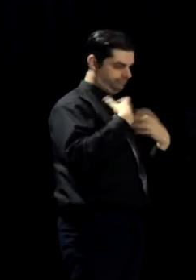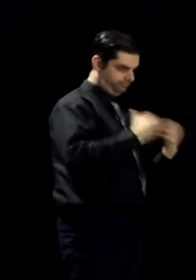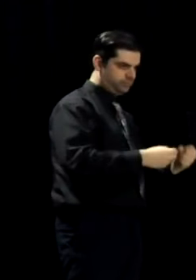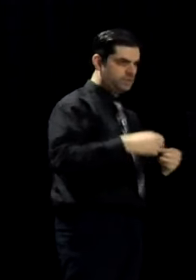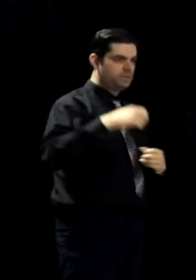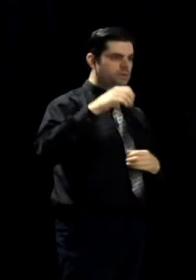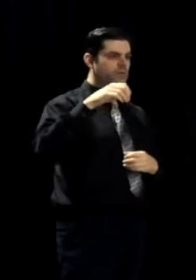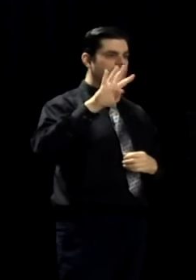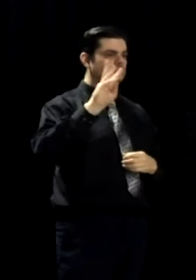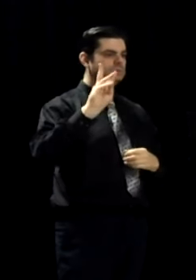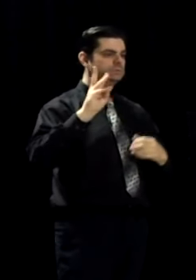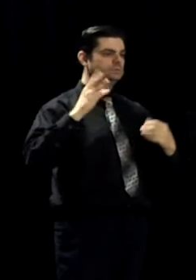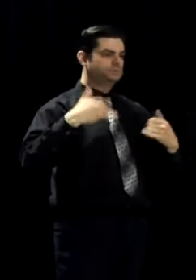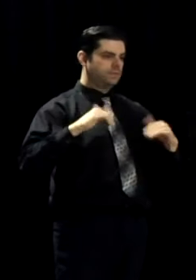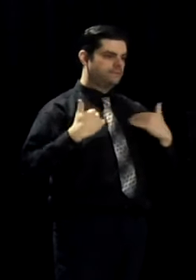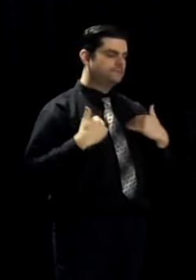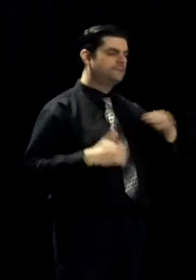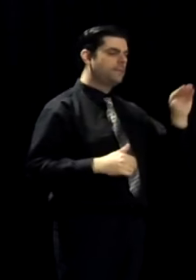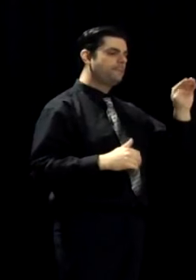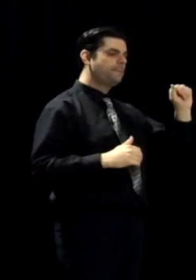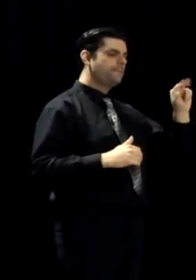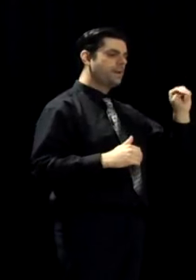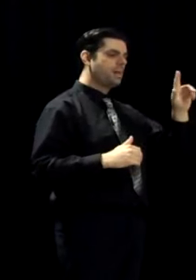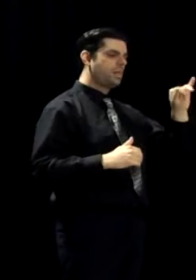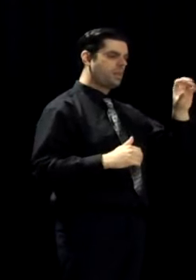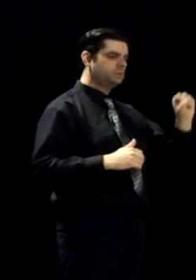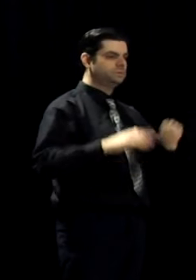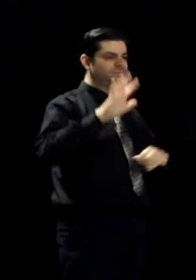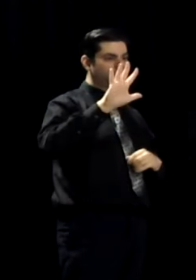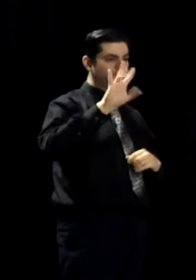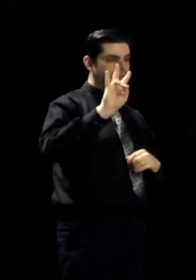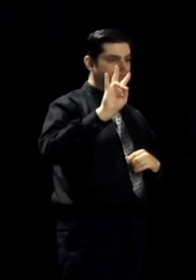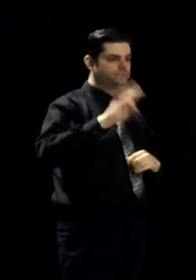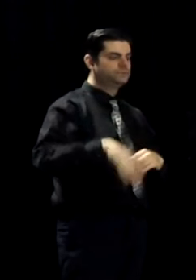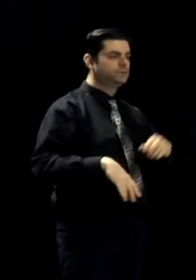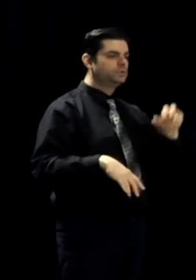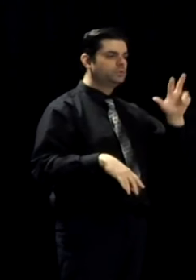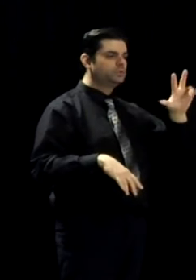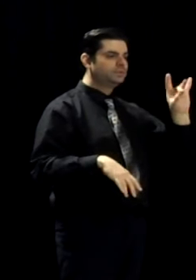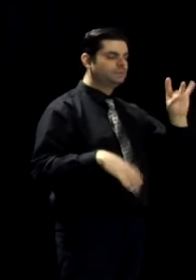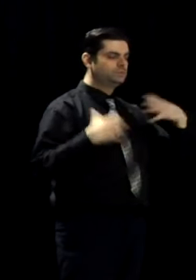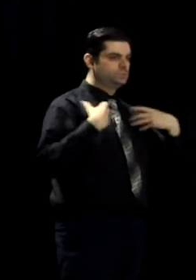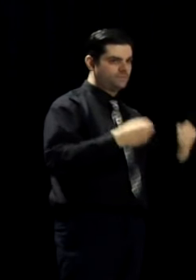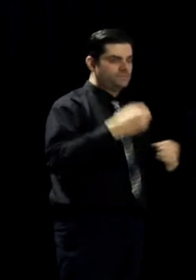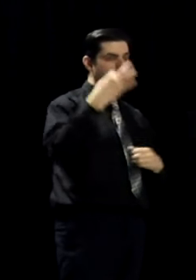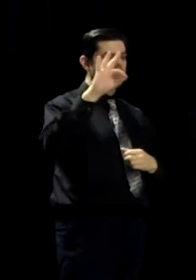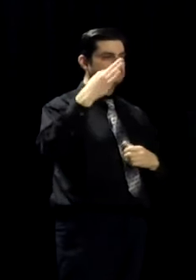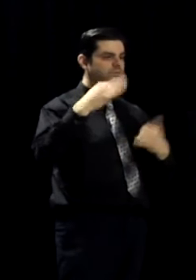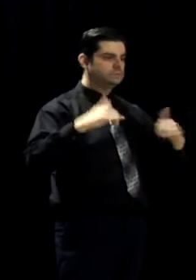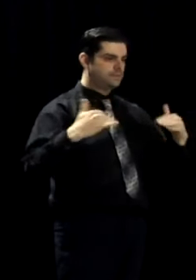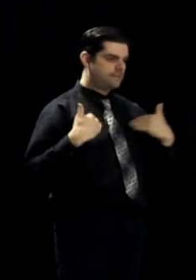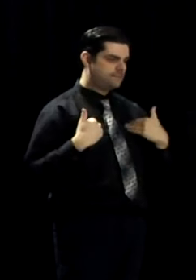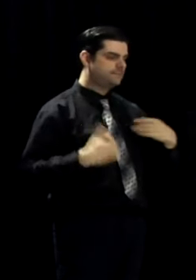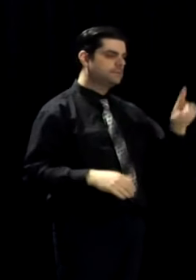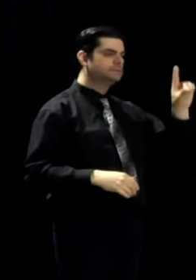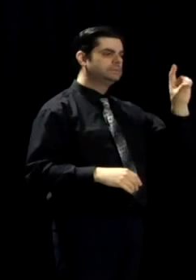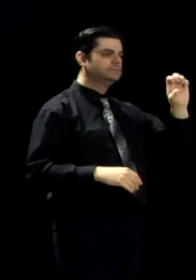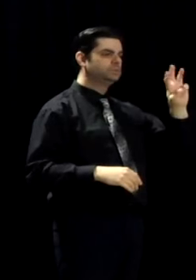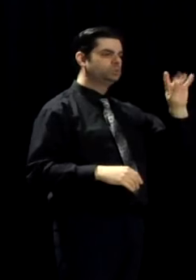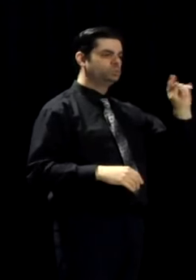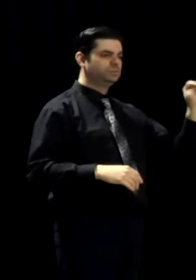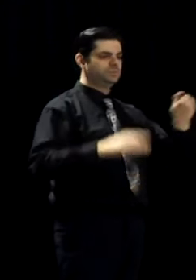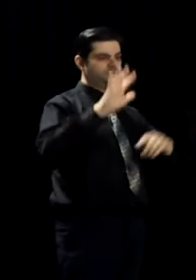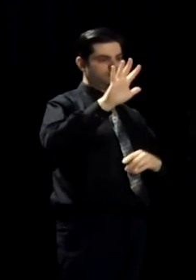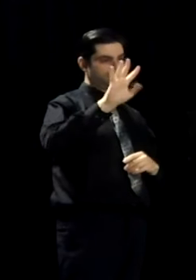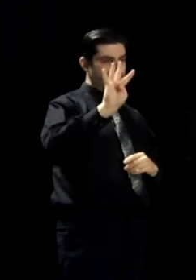active. Town of Geddes, 34 total cases, 21 recoveries, 13 active. Town of Lysander, 29 total